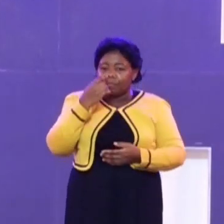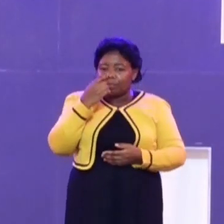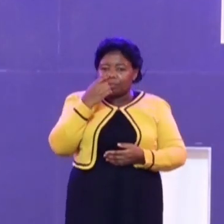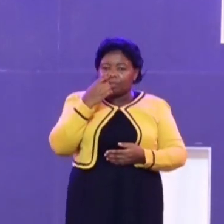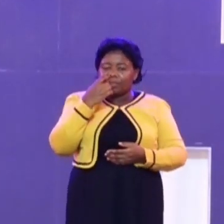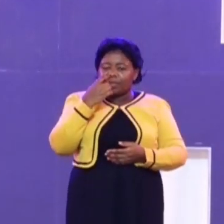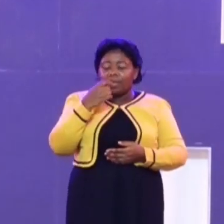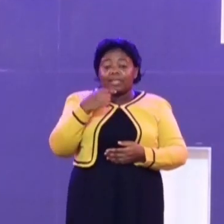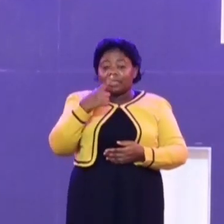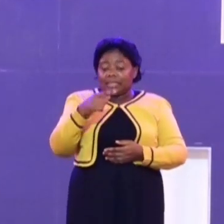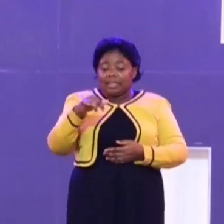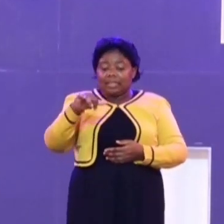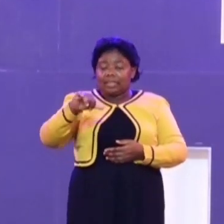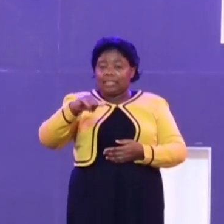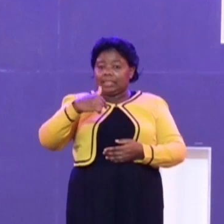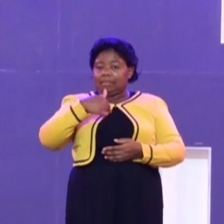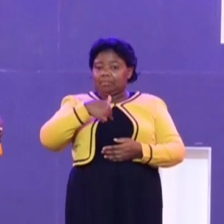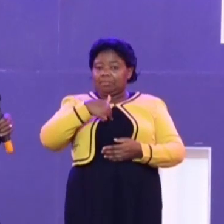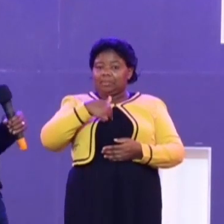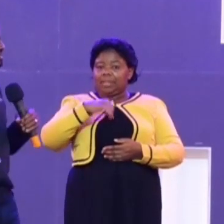it not I